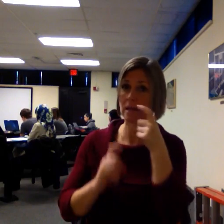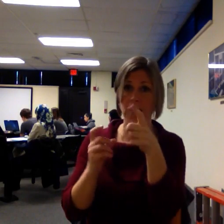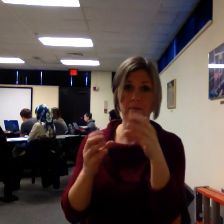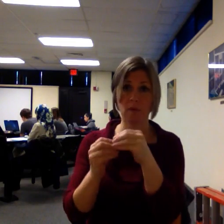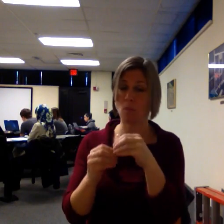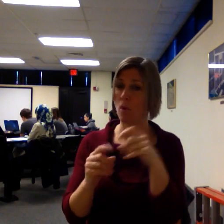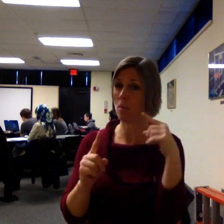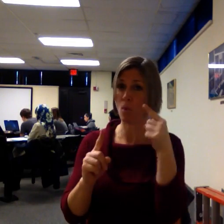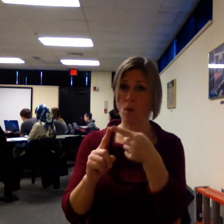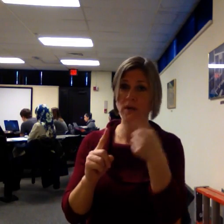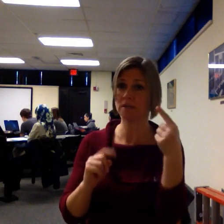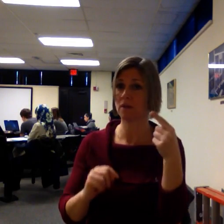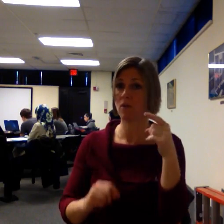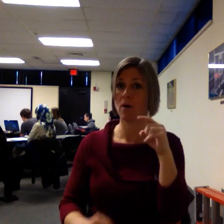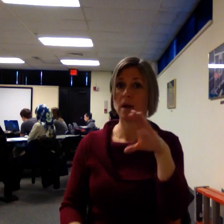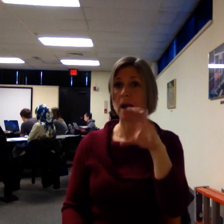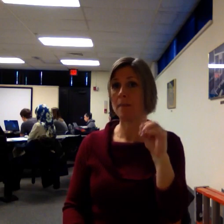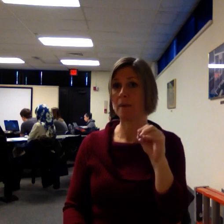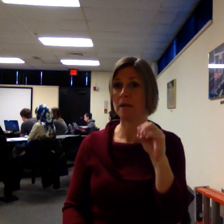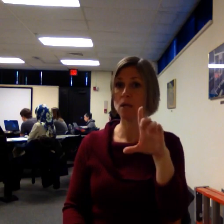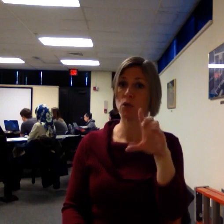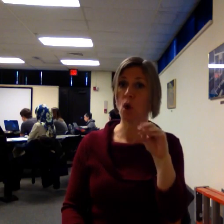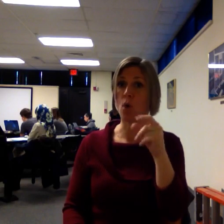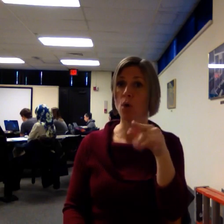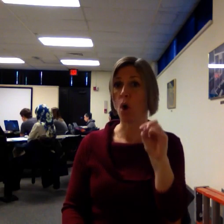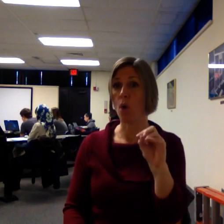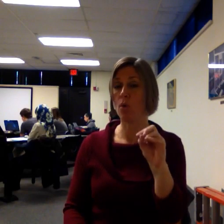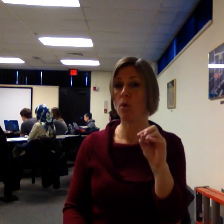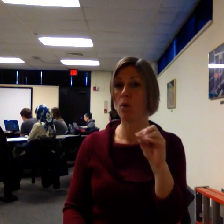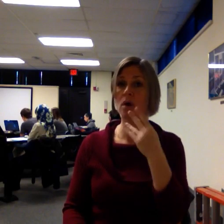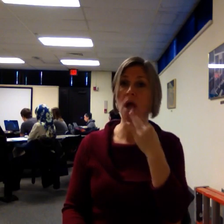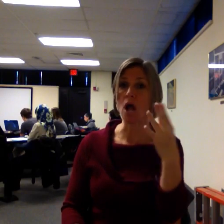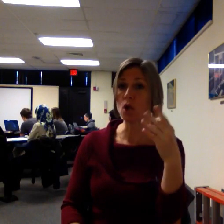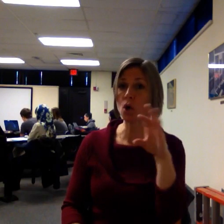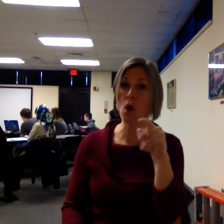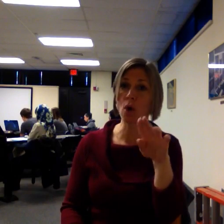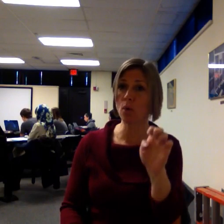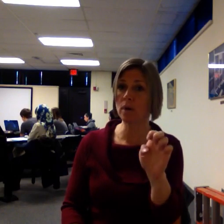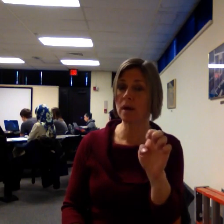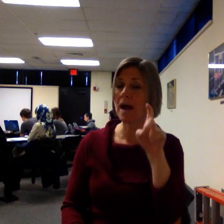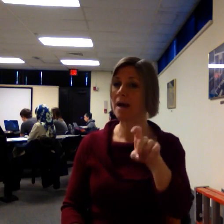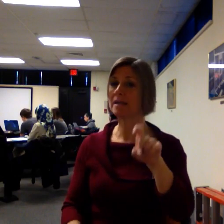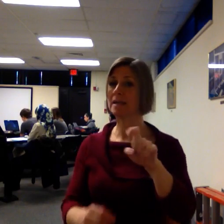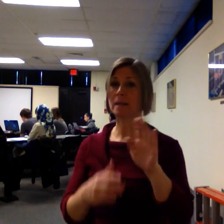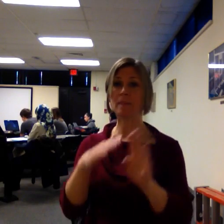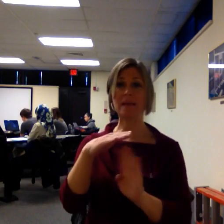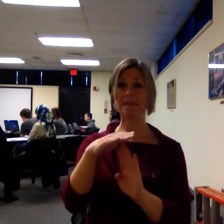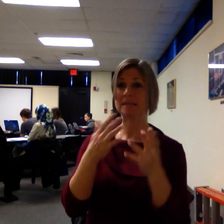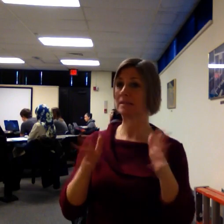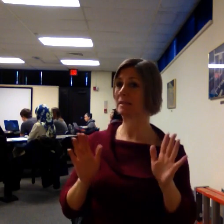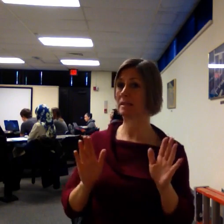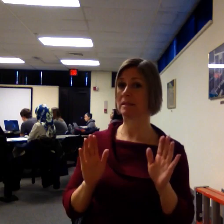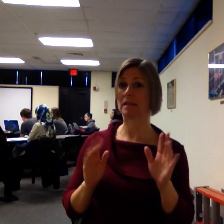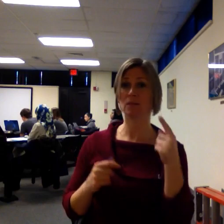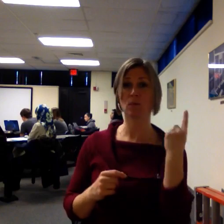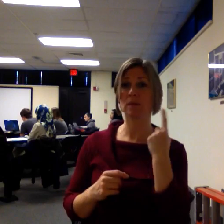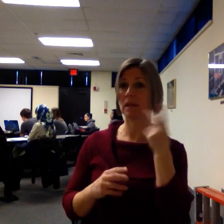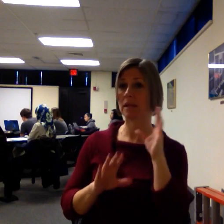company logo or having color coding or anything like that. So, just simple and basic, and that's really all I'm looking for. So do we have to